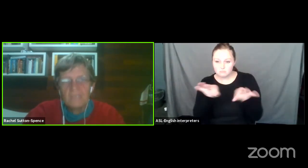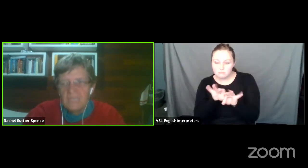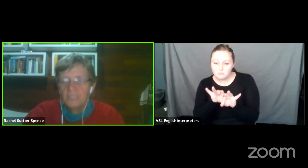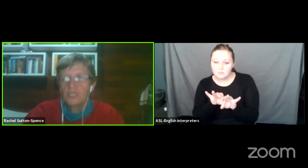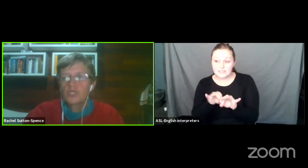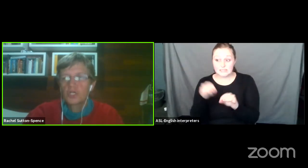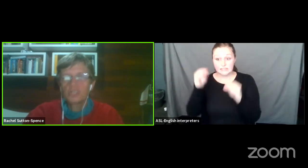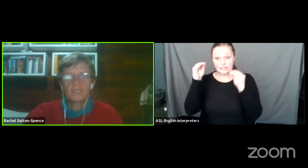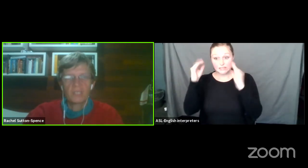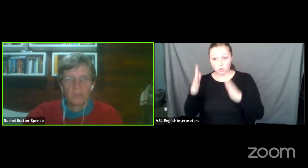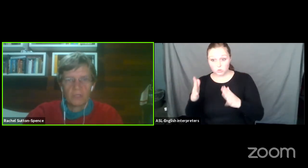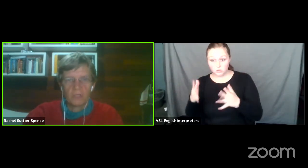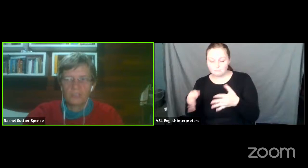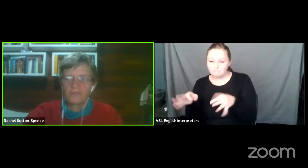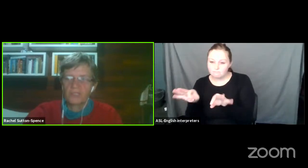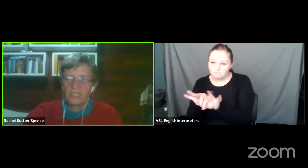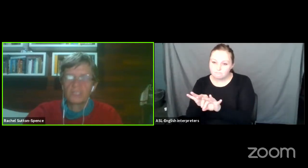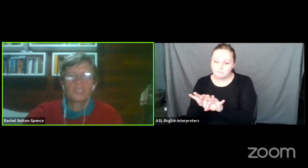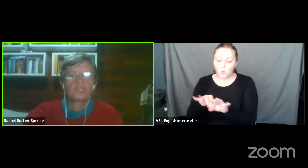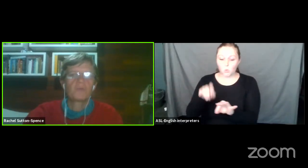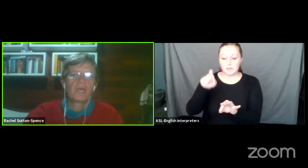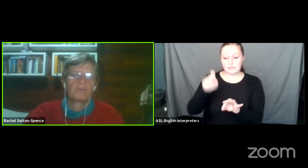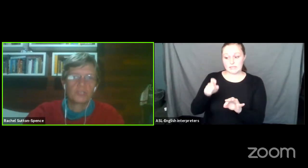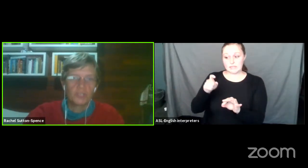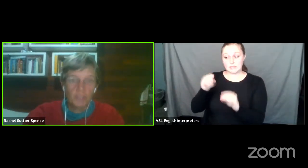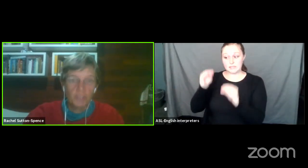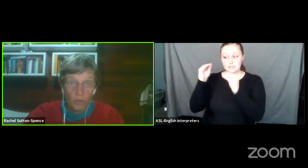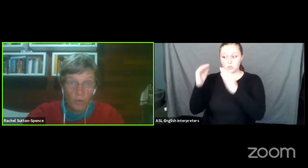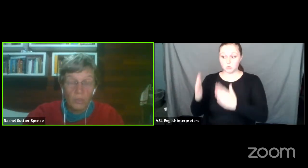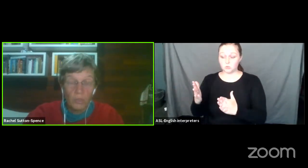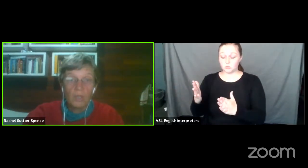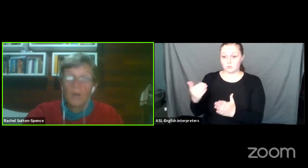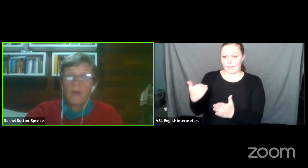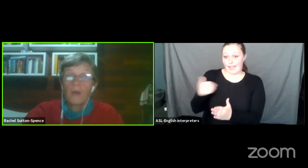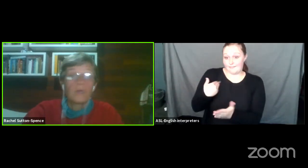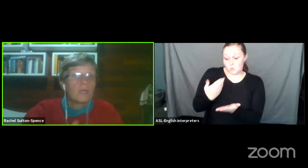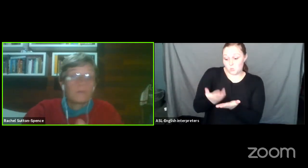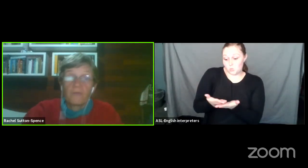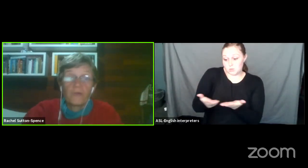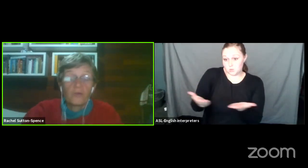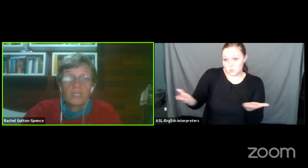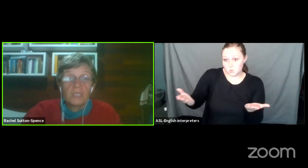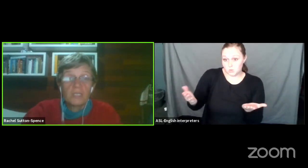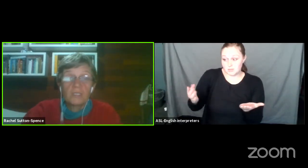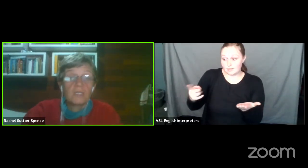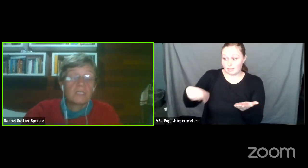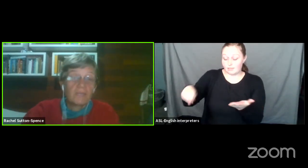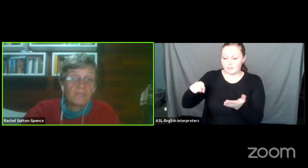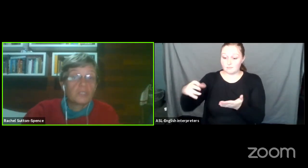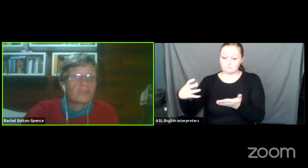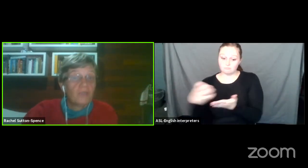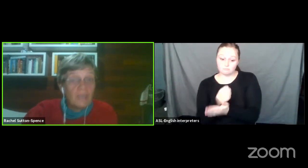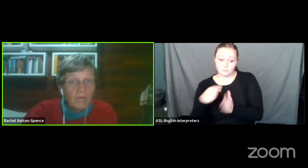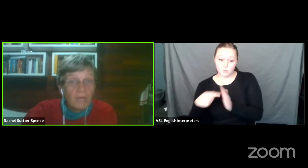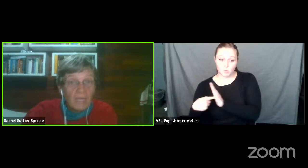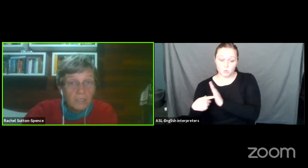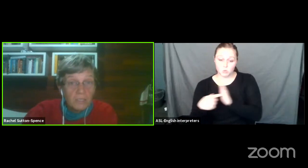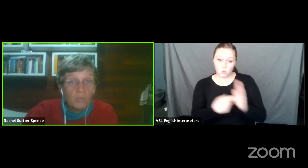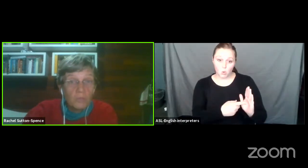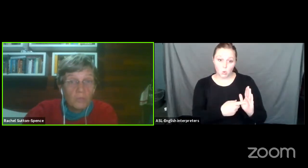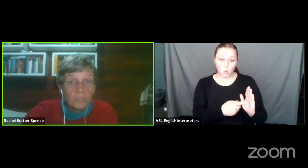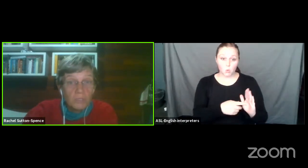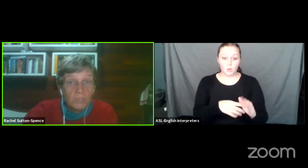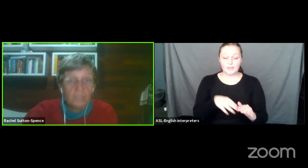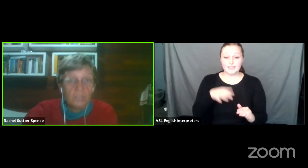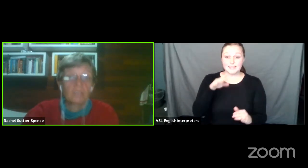we need good materials for teachers to be able to show for the deaf teachers of hearing adults